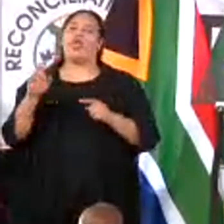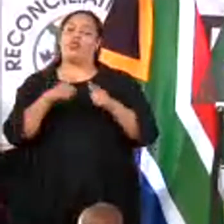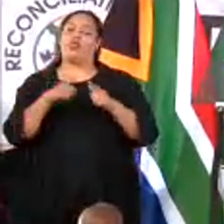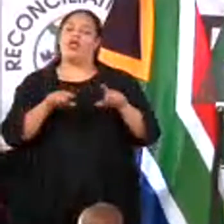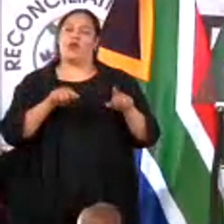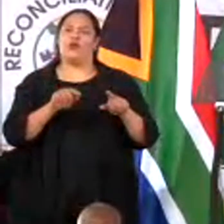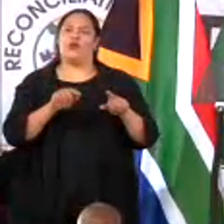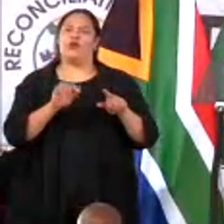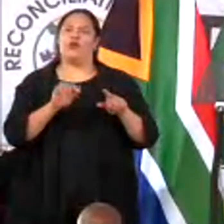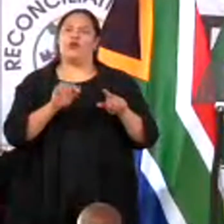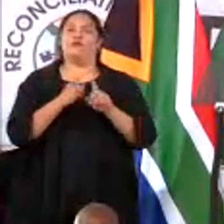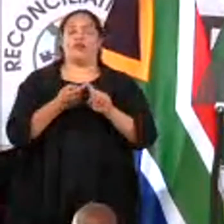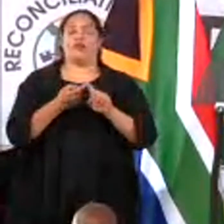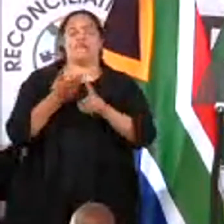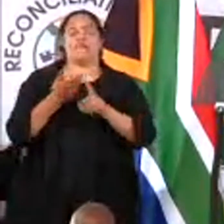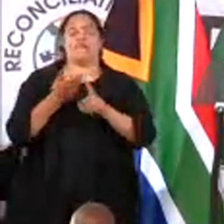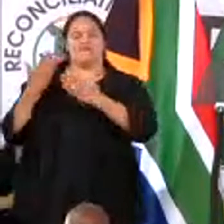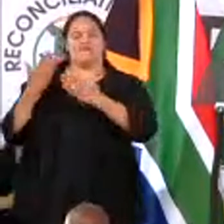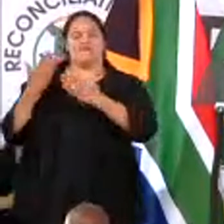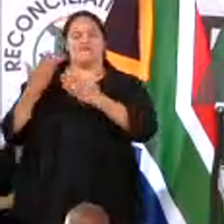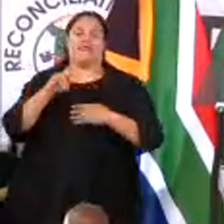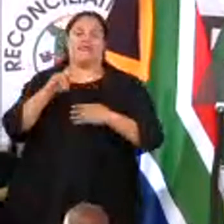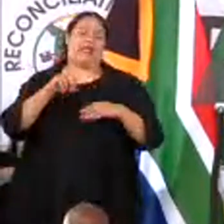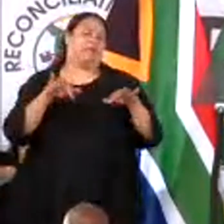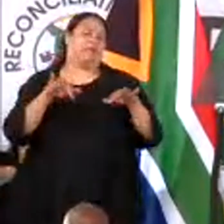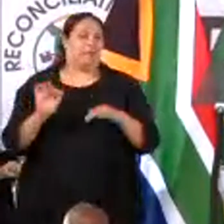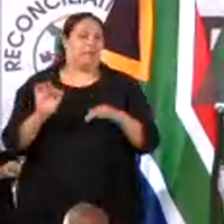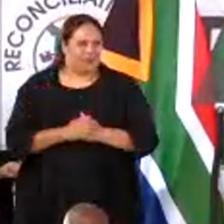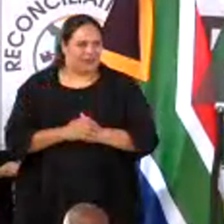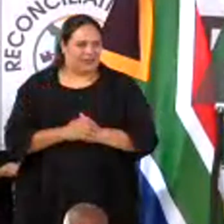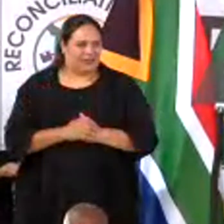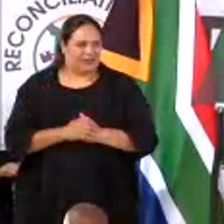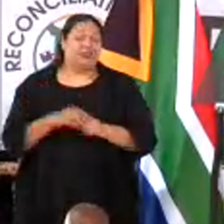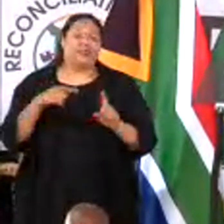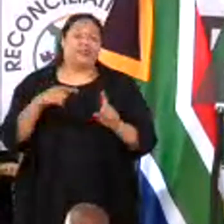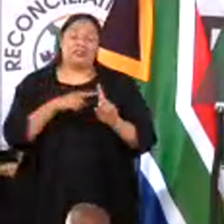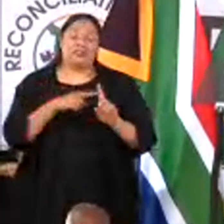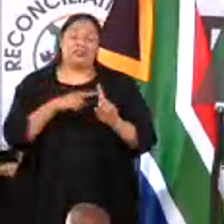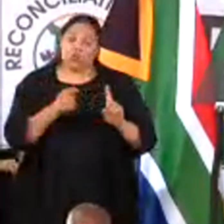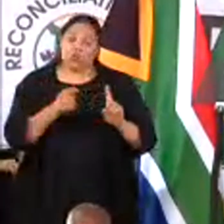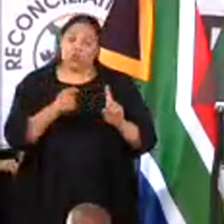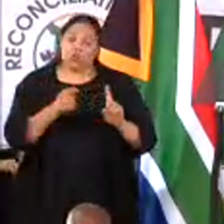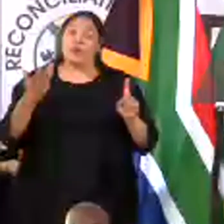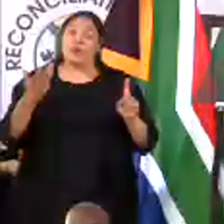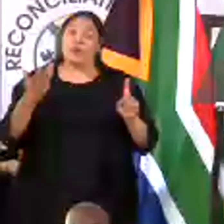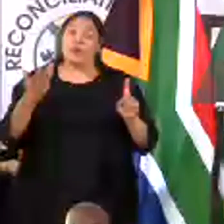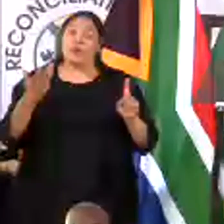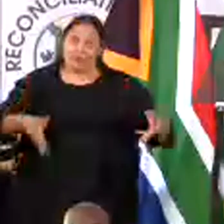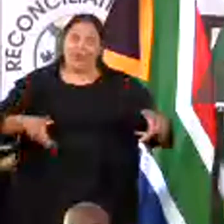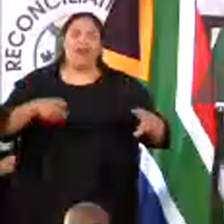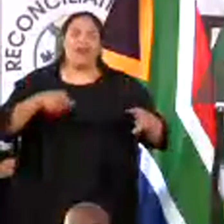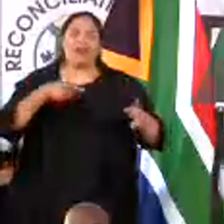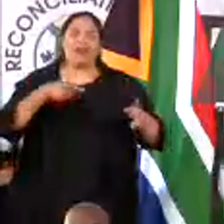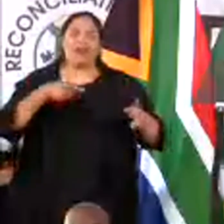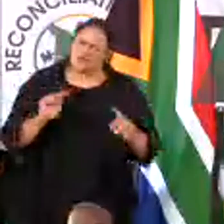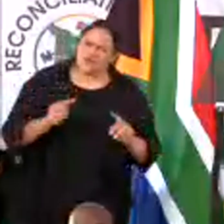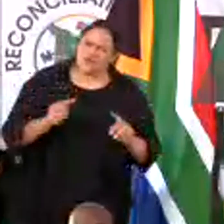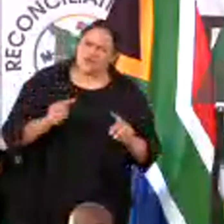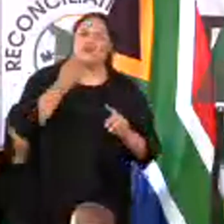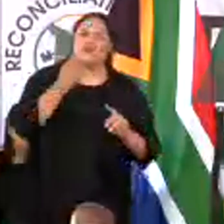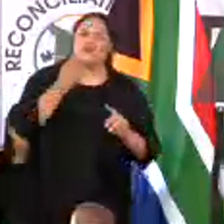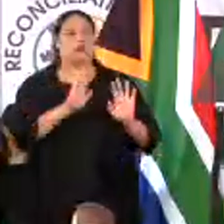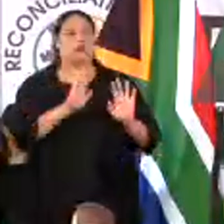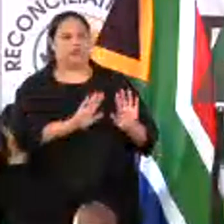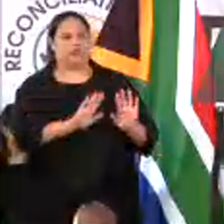language of the indigenous San people who originated here and who were the very